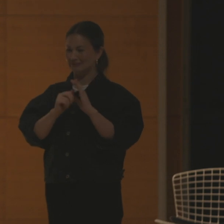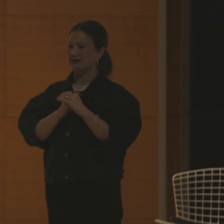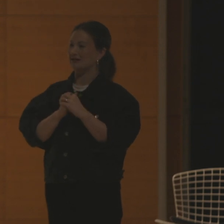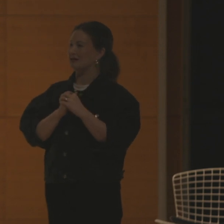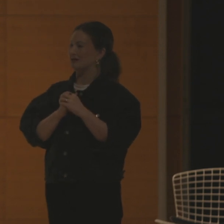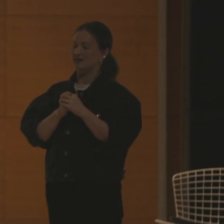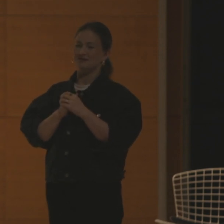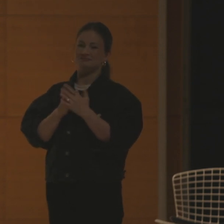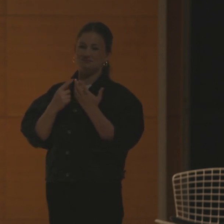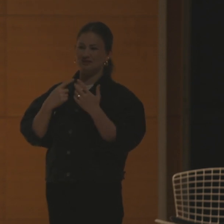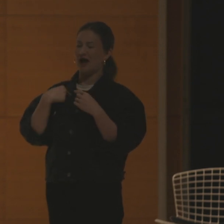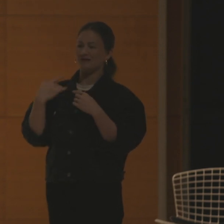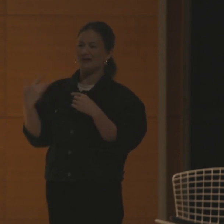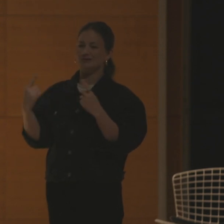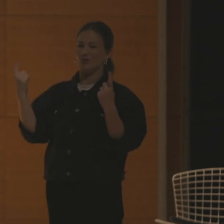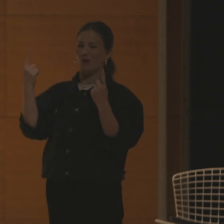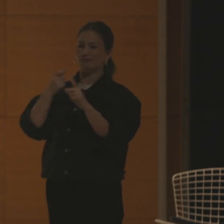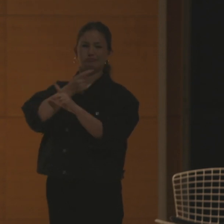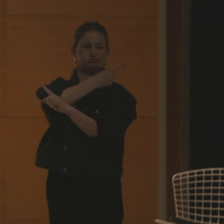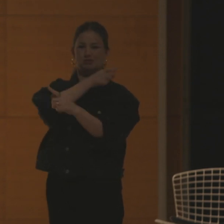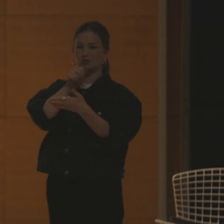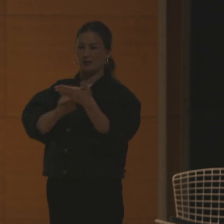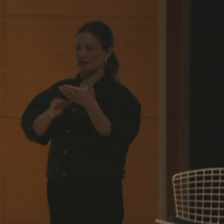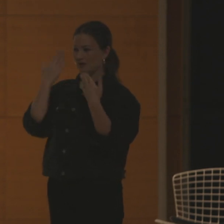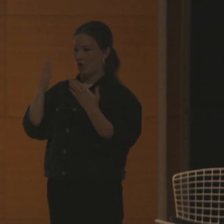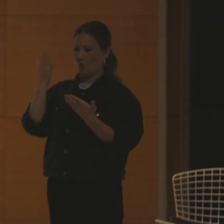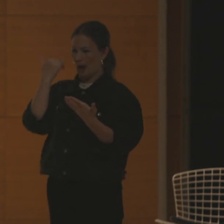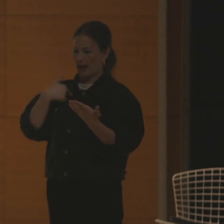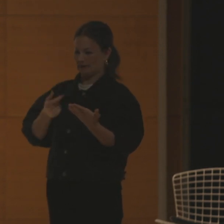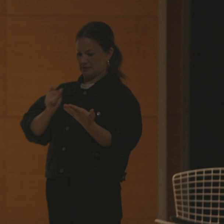I always go off script. I don't know why they even gave me this.